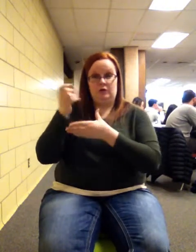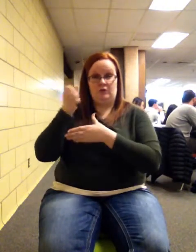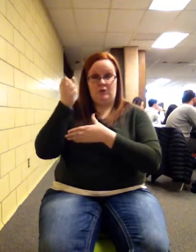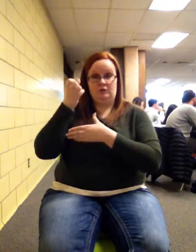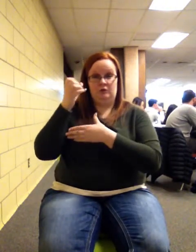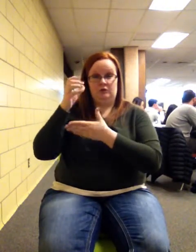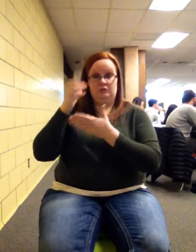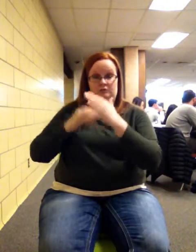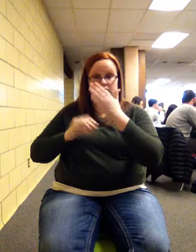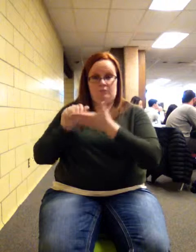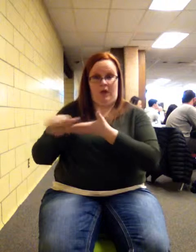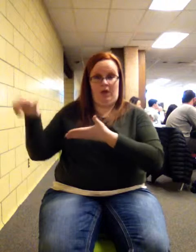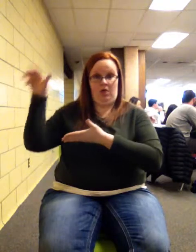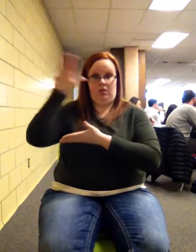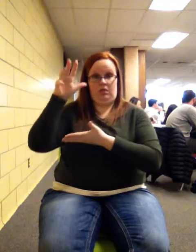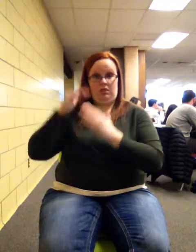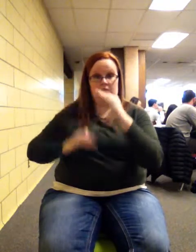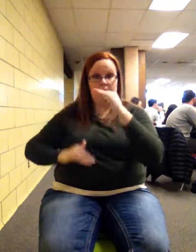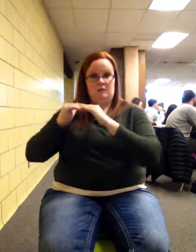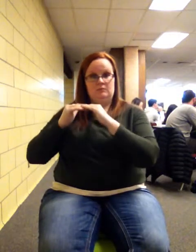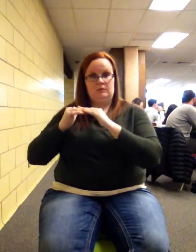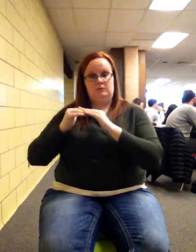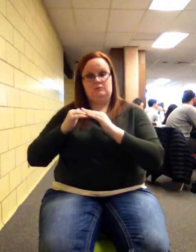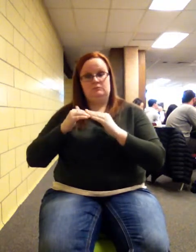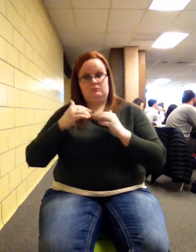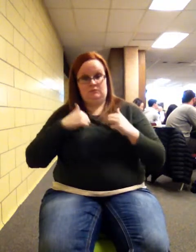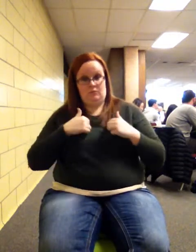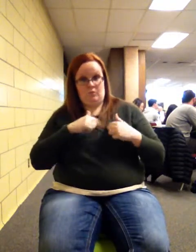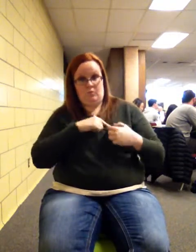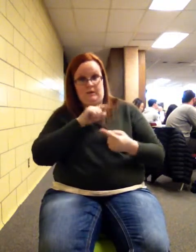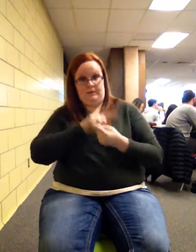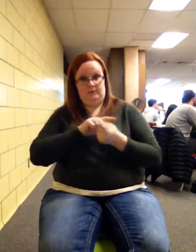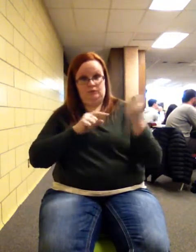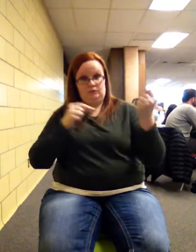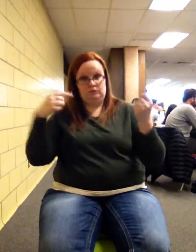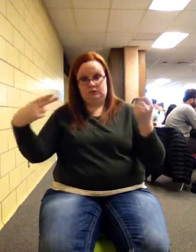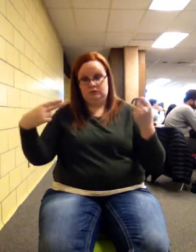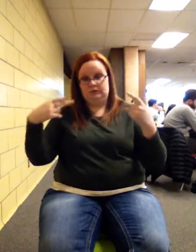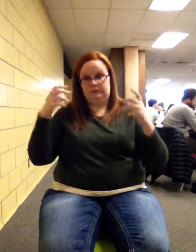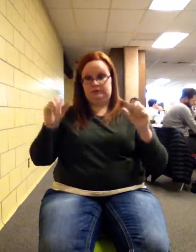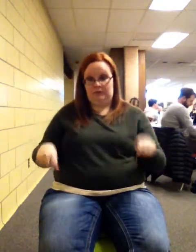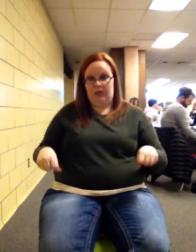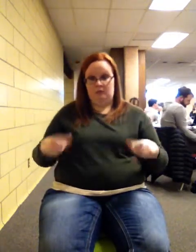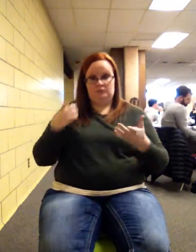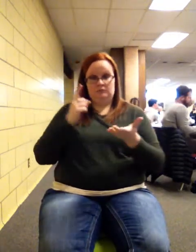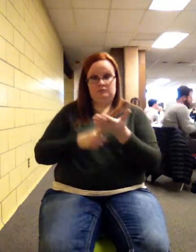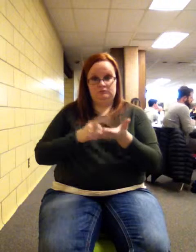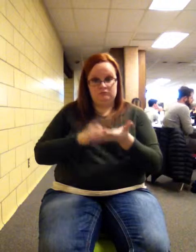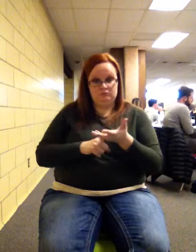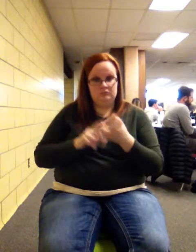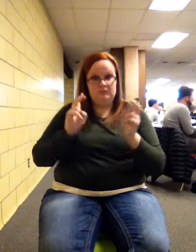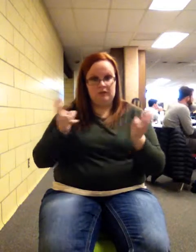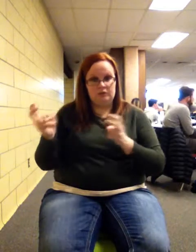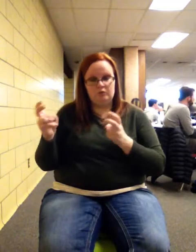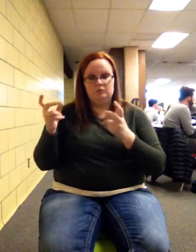every Tuesday, Thursday, we'd have a way to discuss the issues, talk about the managers, talk about what we want them to do. But then